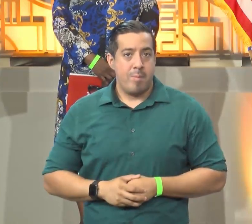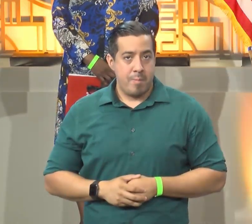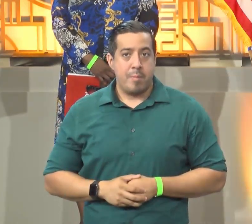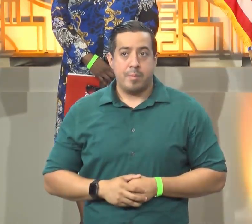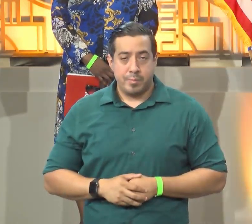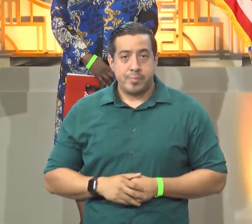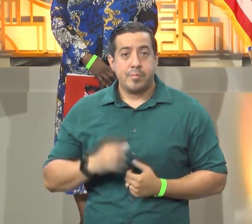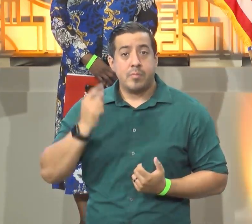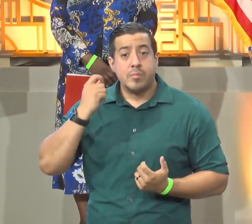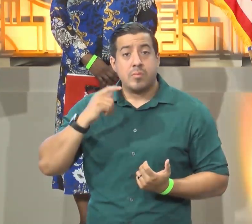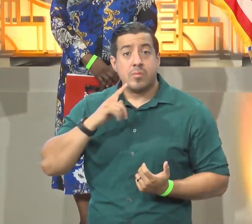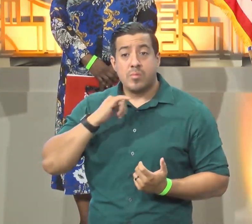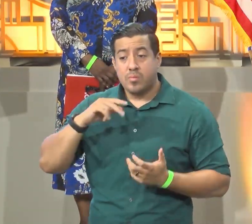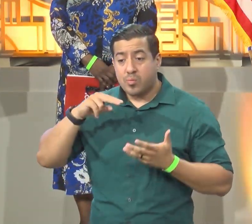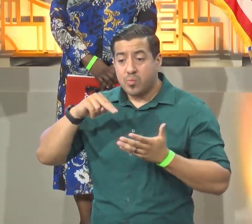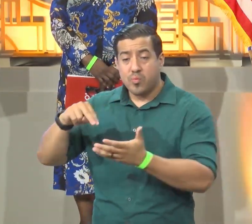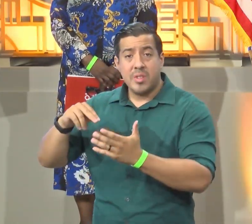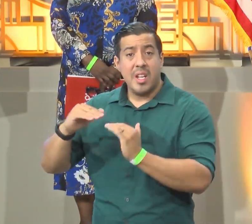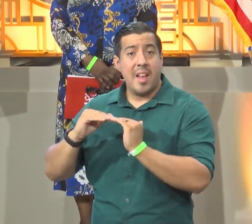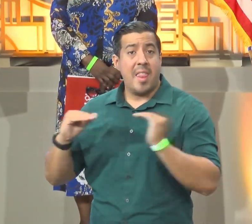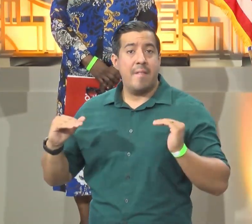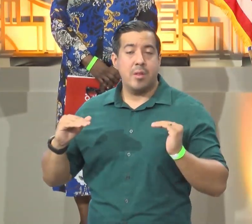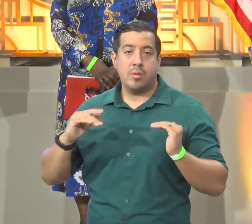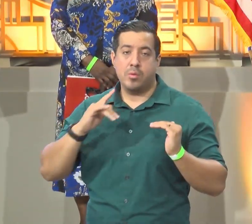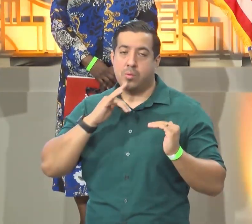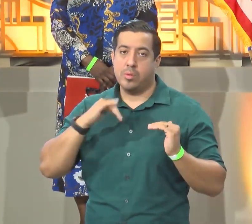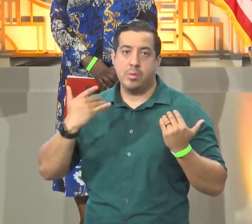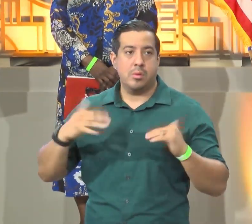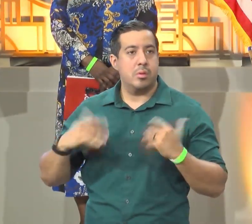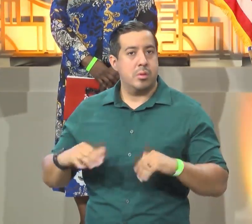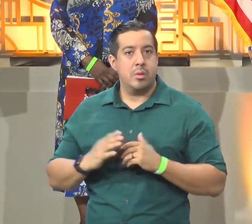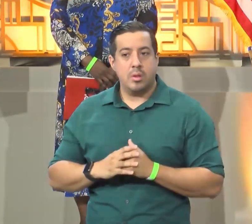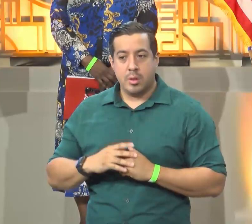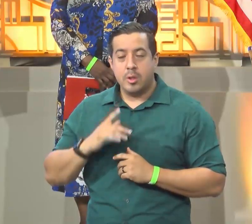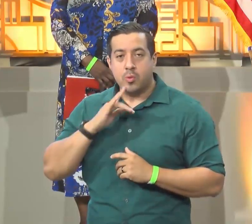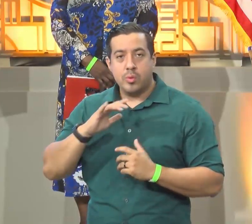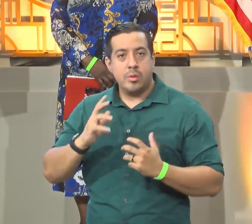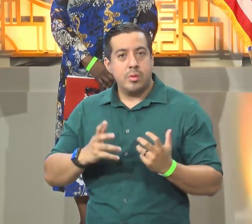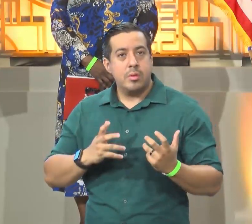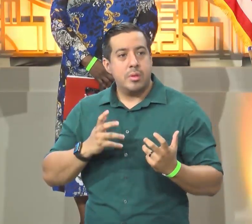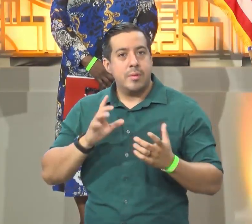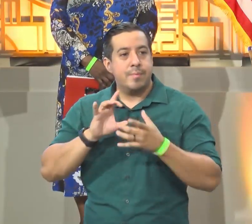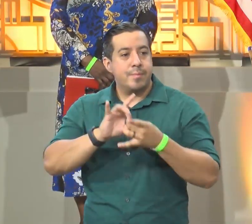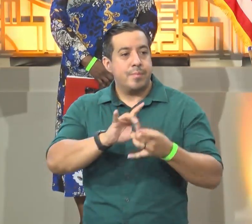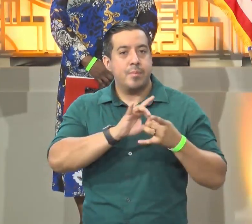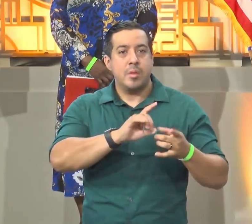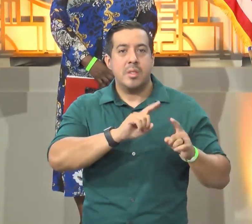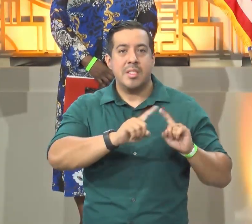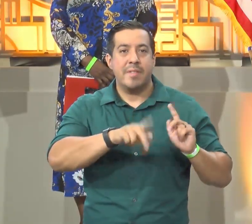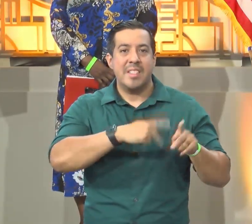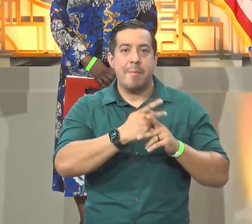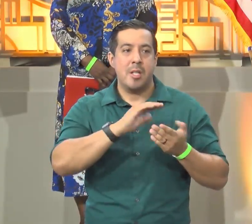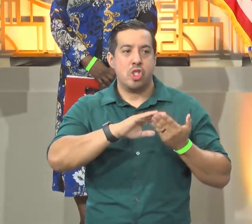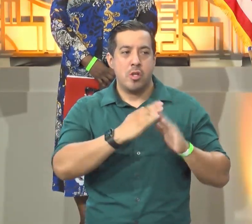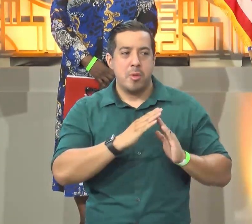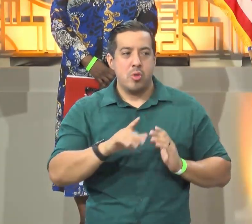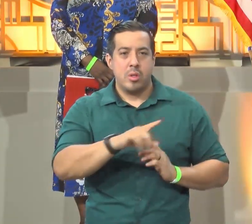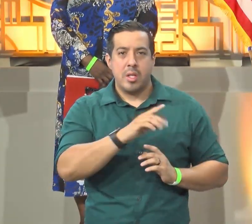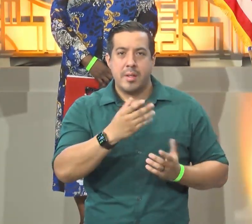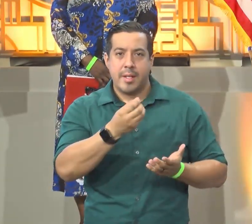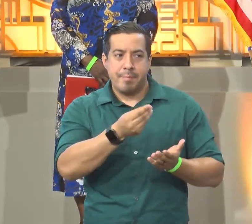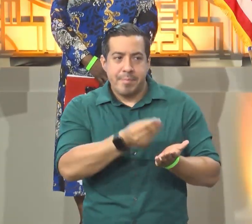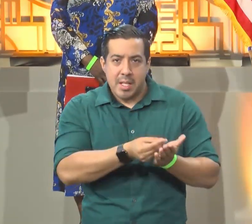indisputable. Literacy levels are inextricably linked to nearly every community metric, including